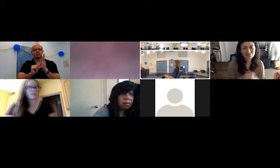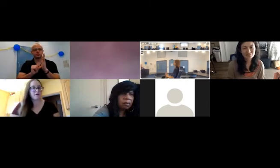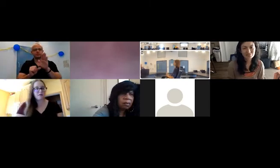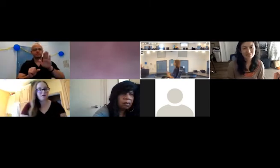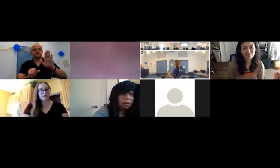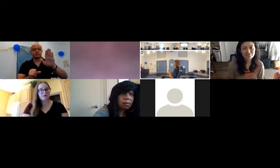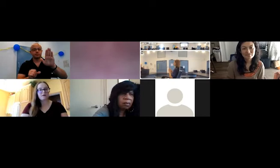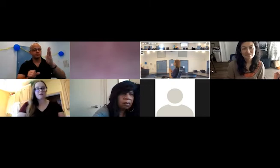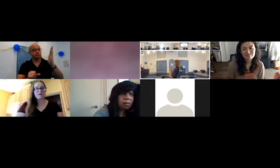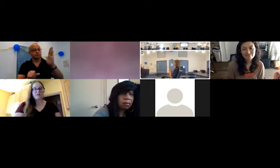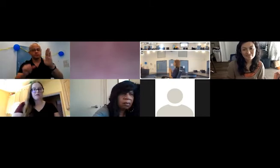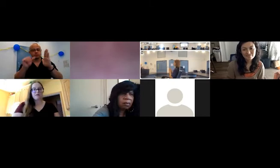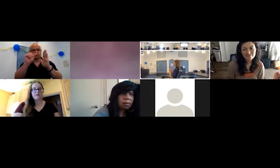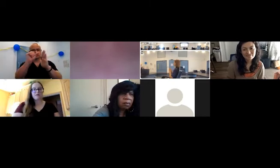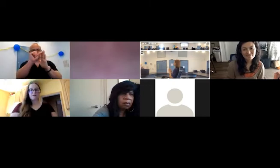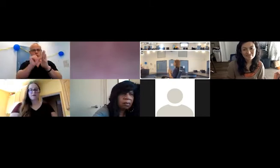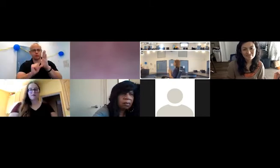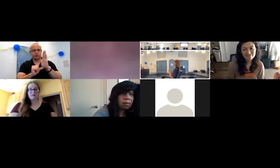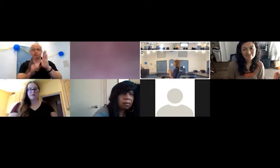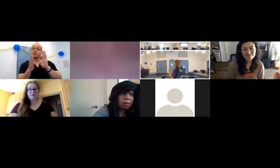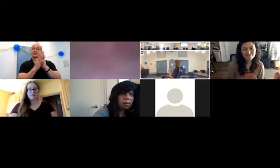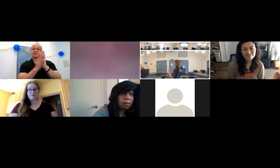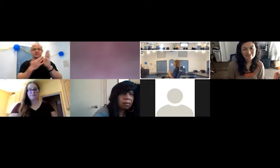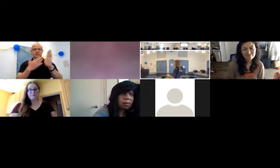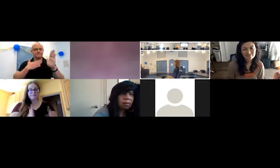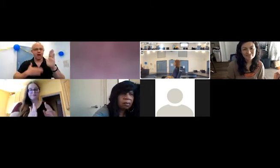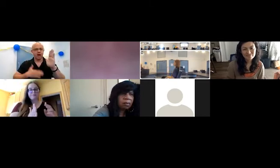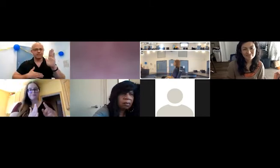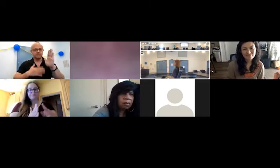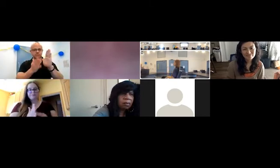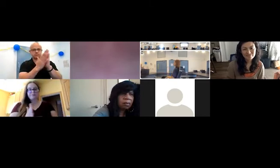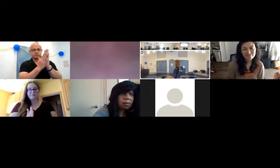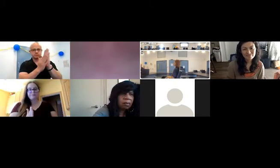Yeah, so this is sign for surgery.